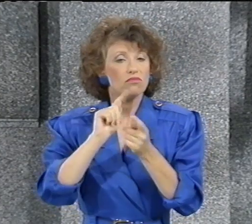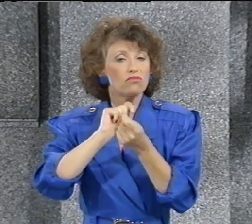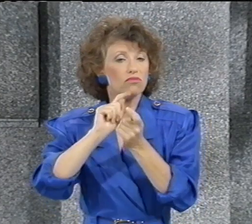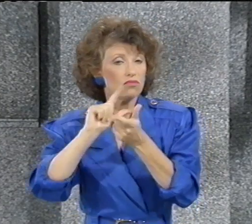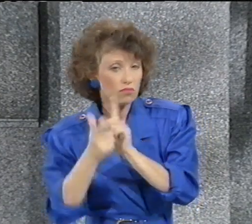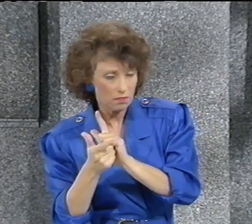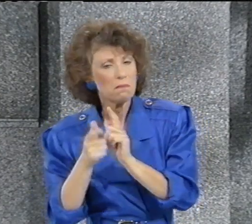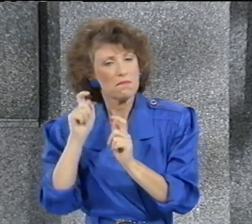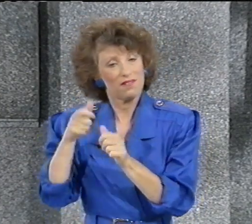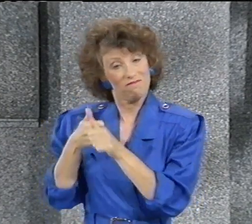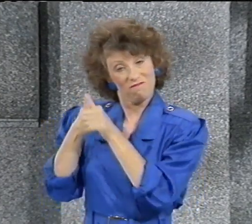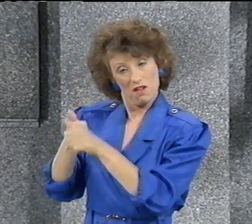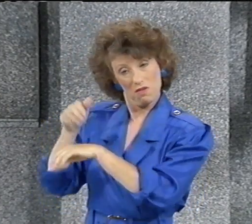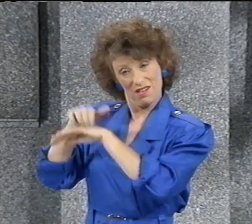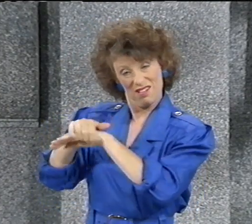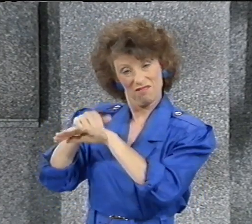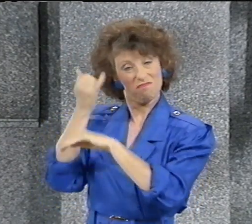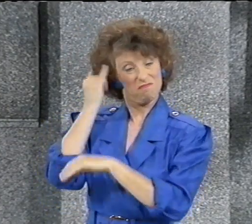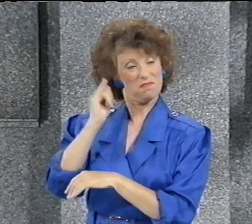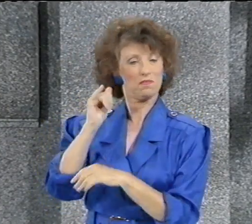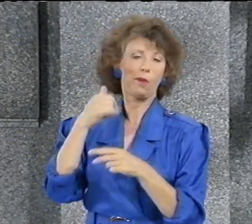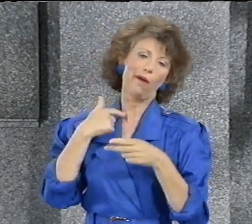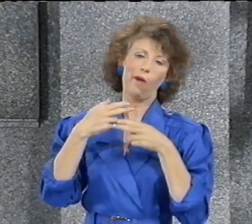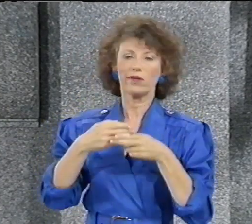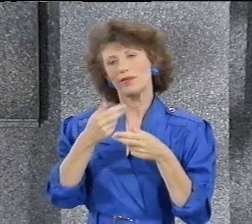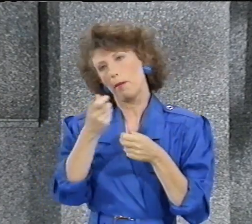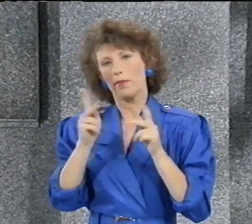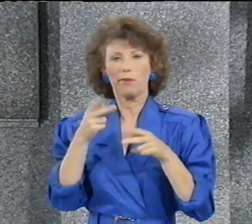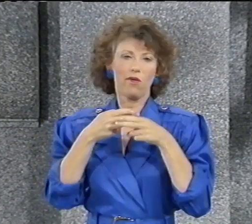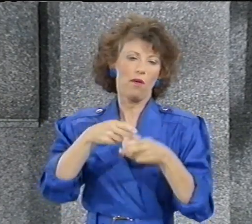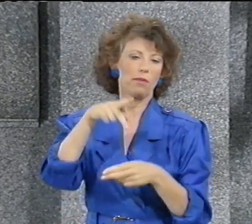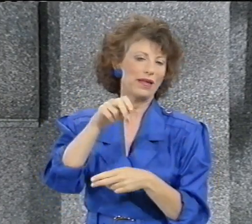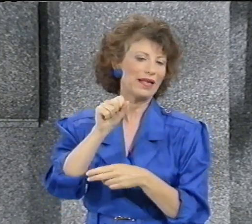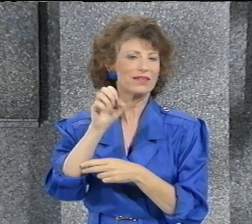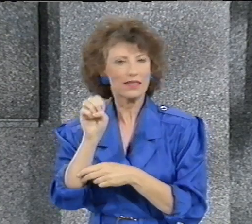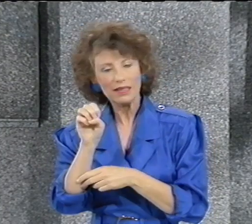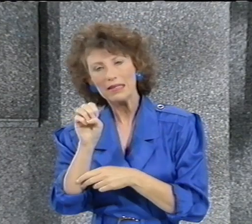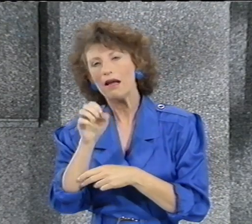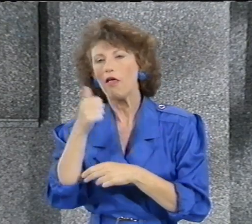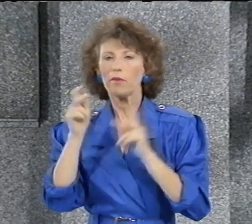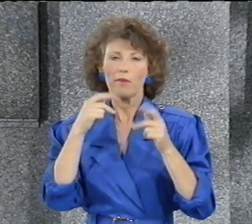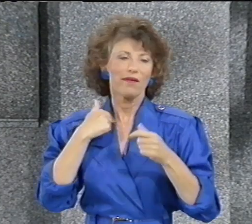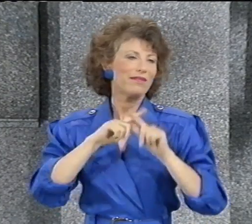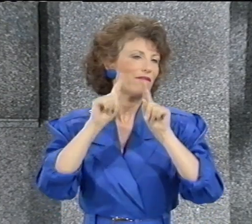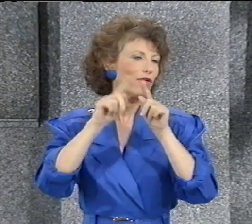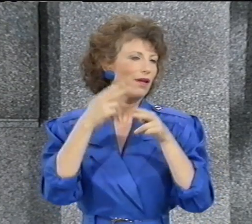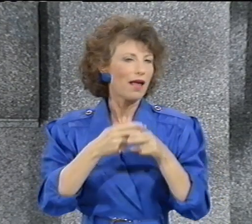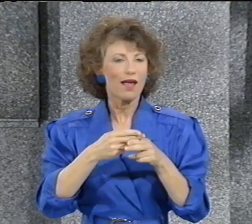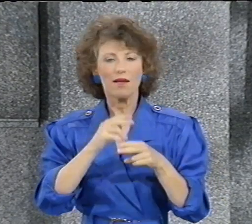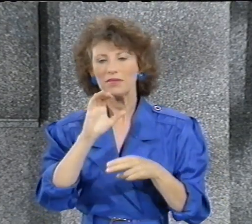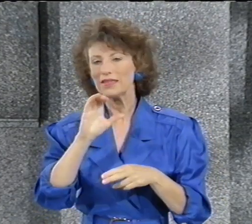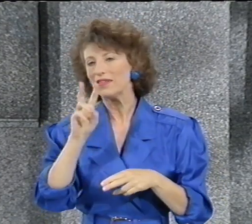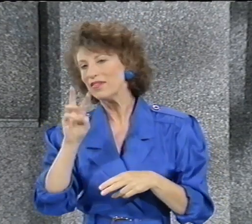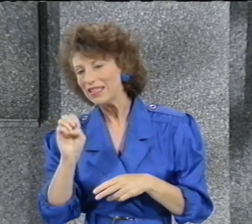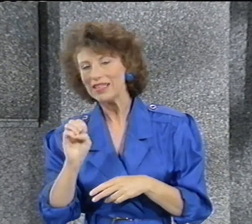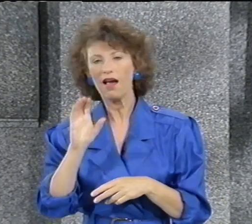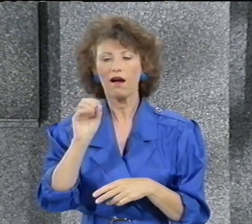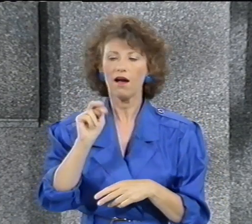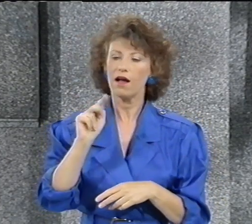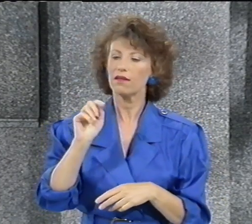SimCom or simultaneous communication. Interpreters or transliterators use English or English-like signing, what